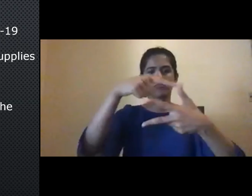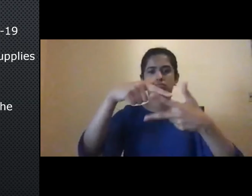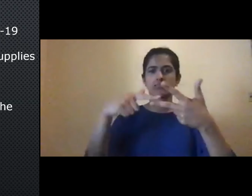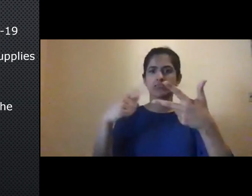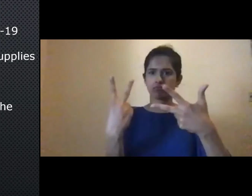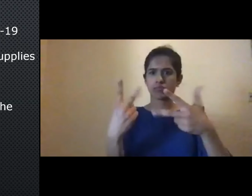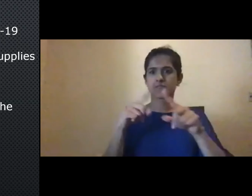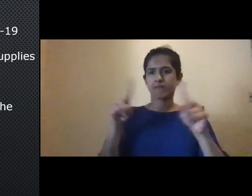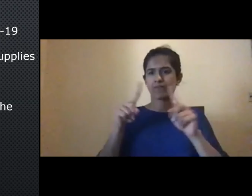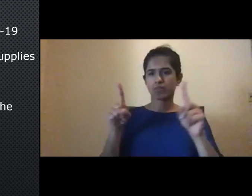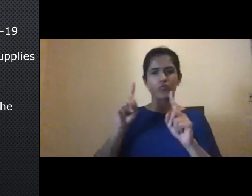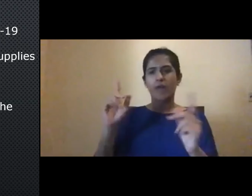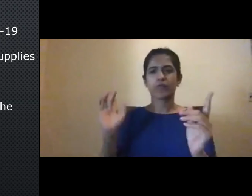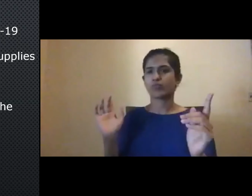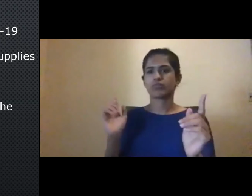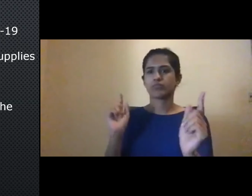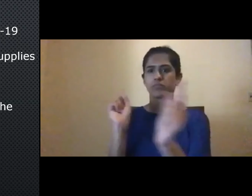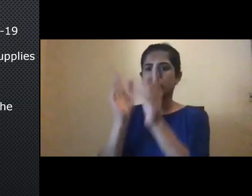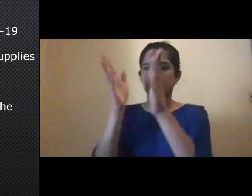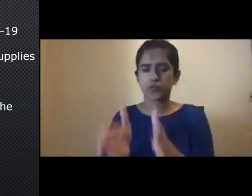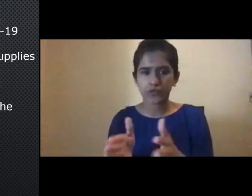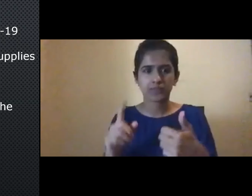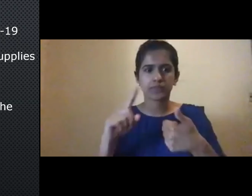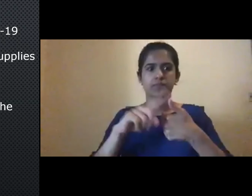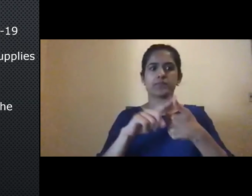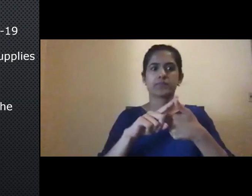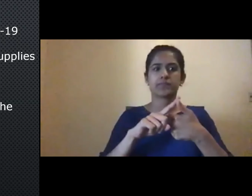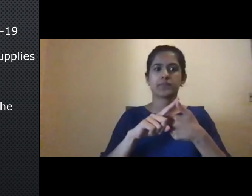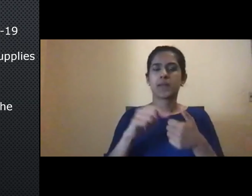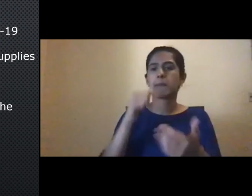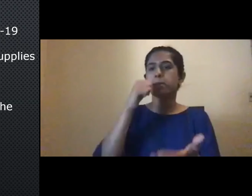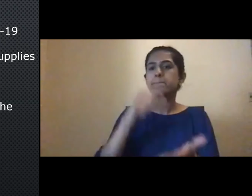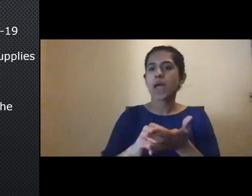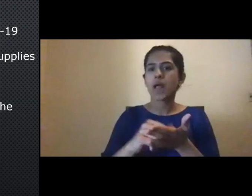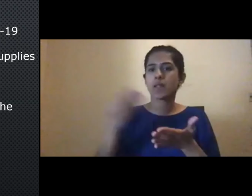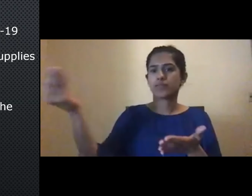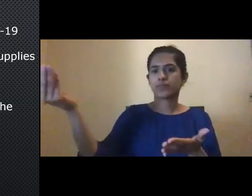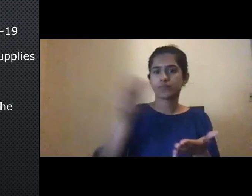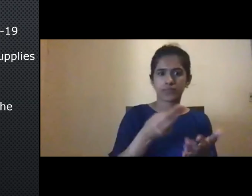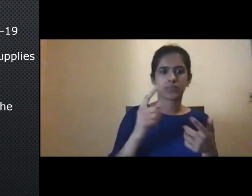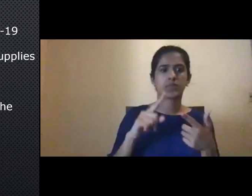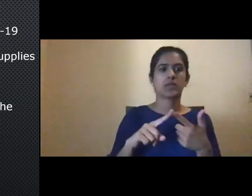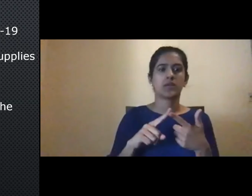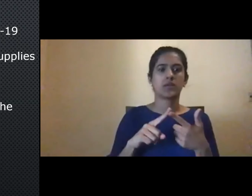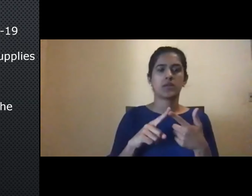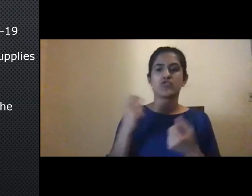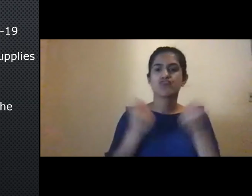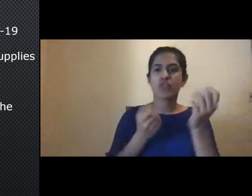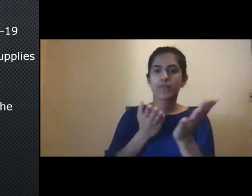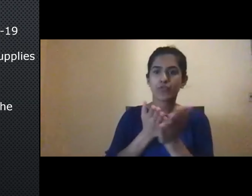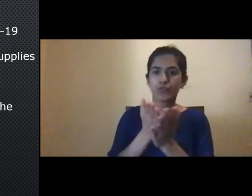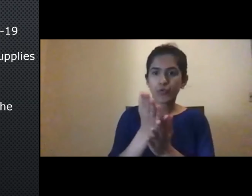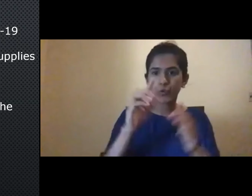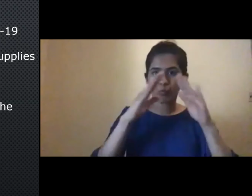that you there are 3 options outside of meeting in person. You can do mail order